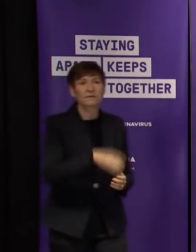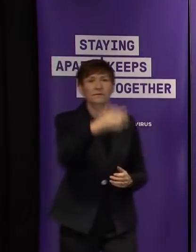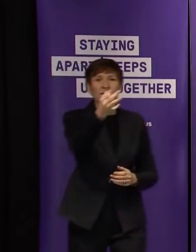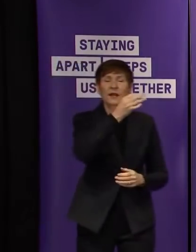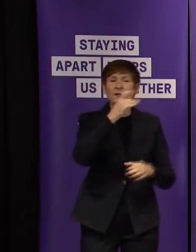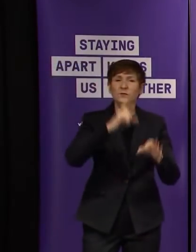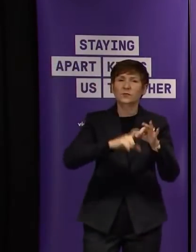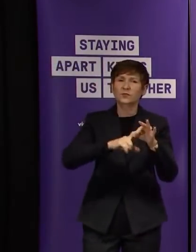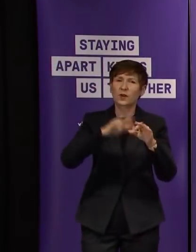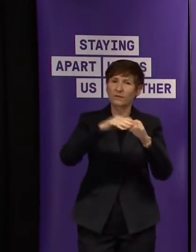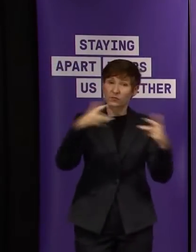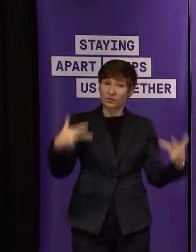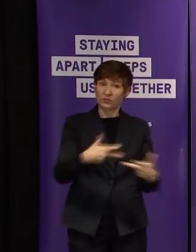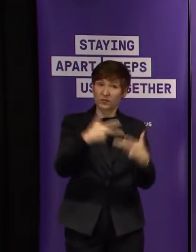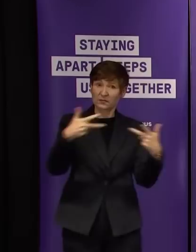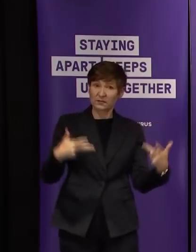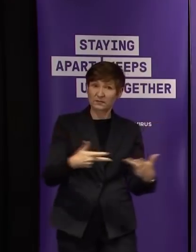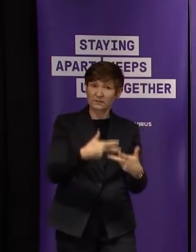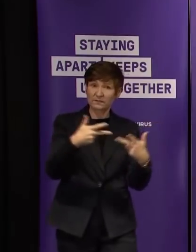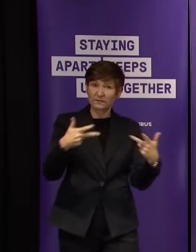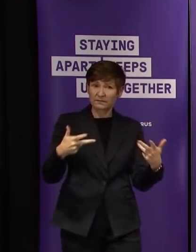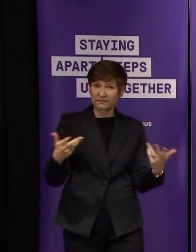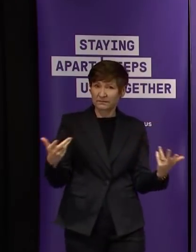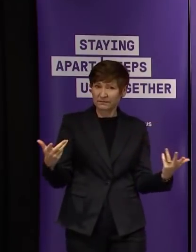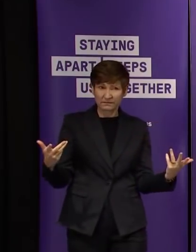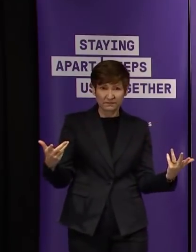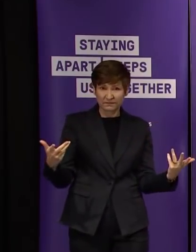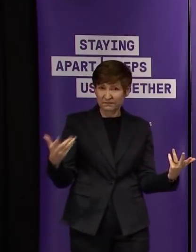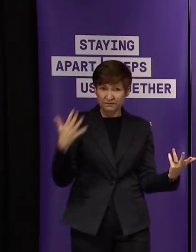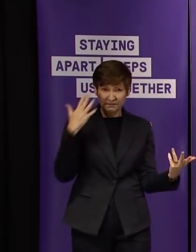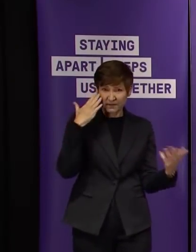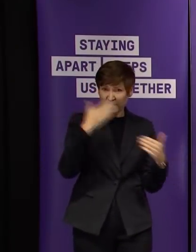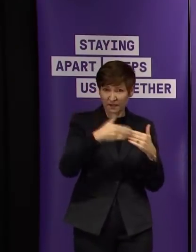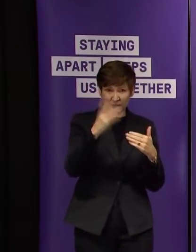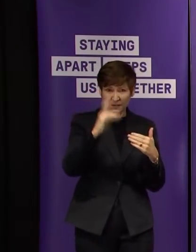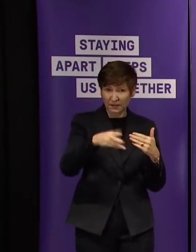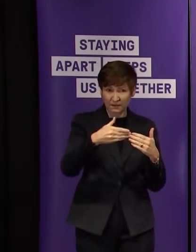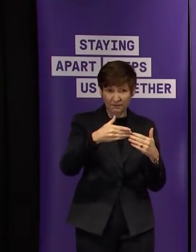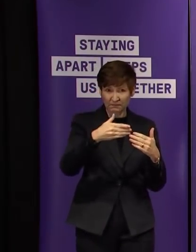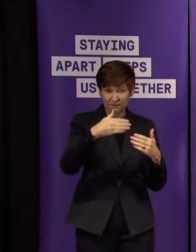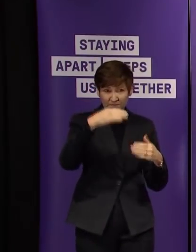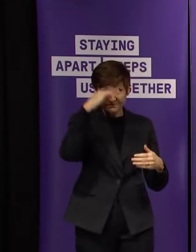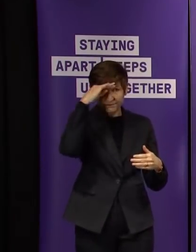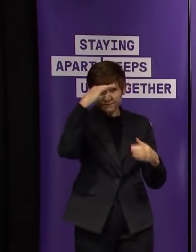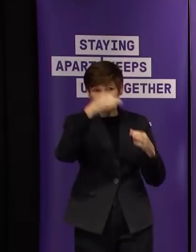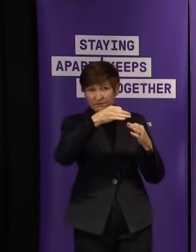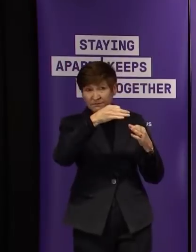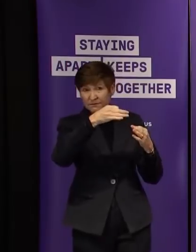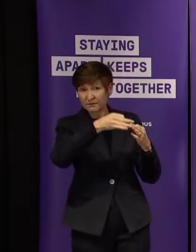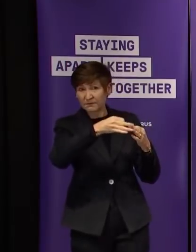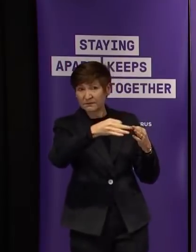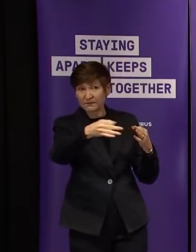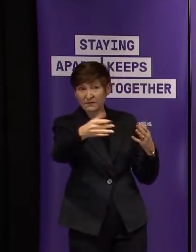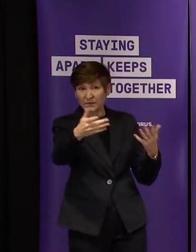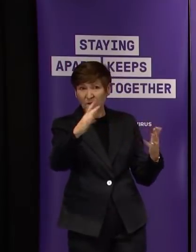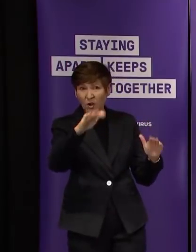restaurants, outdoor dining just simply isn't practical. Are you therefore resigned to a sizeable number of cafes and restaurants in Melbourne